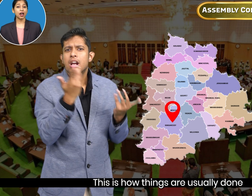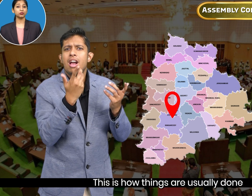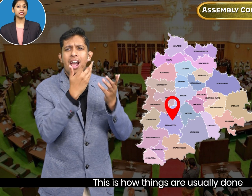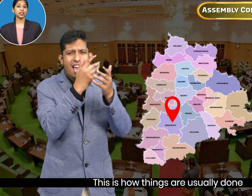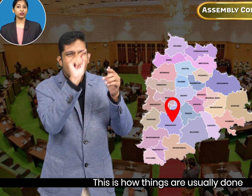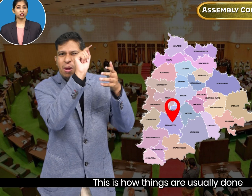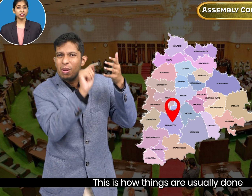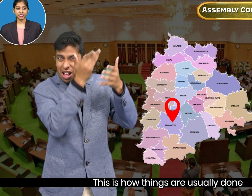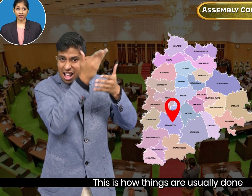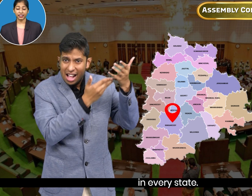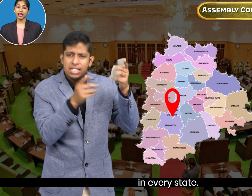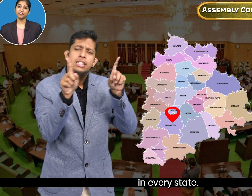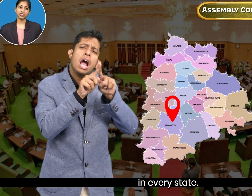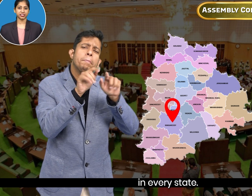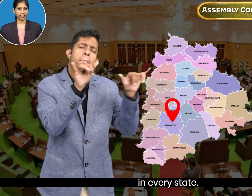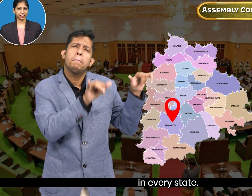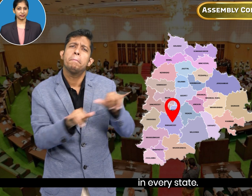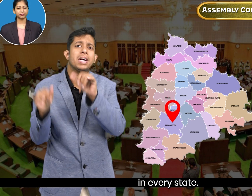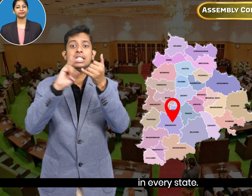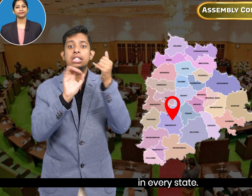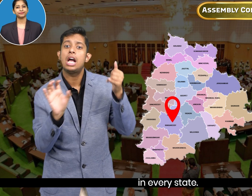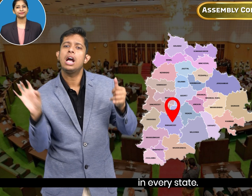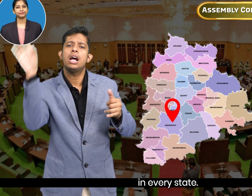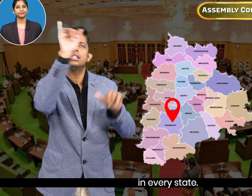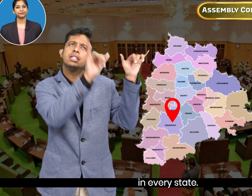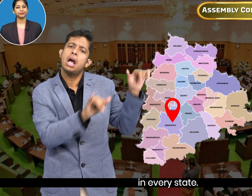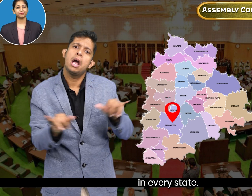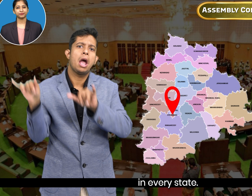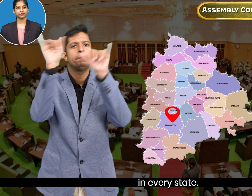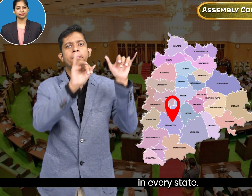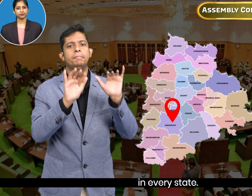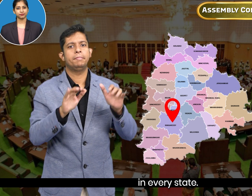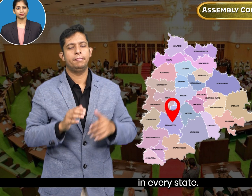This is how things are usually done in every state.